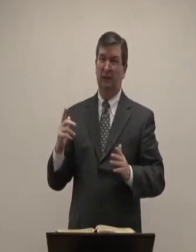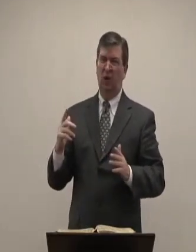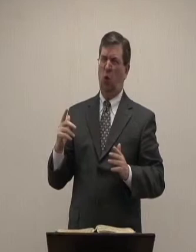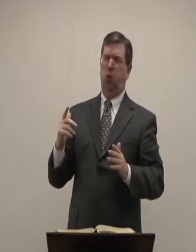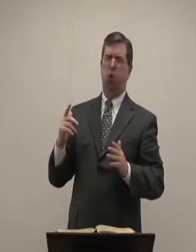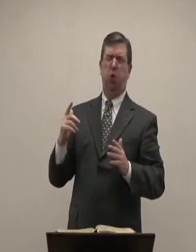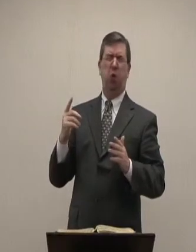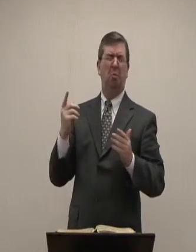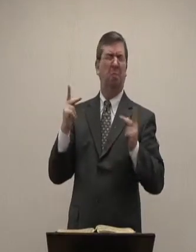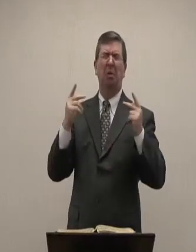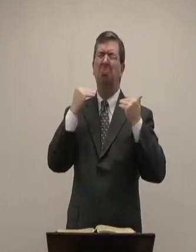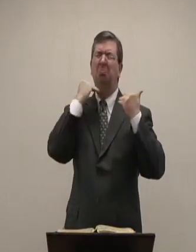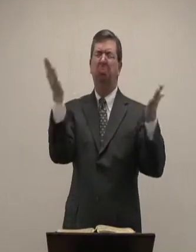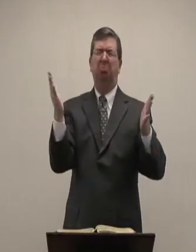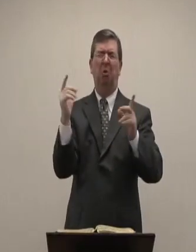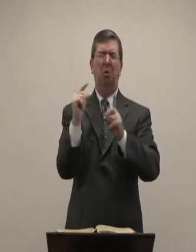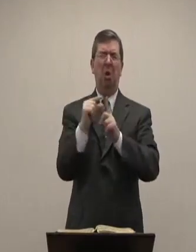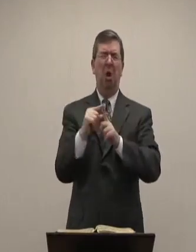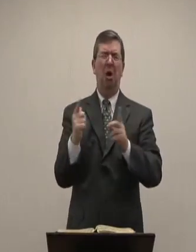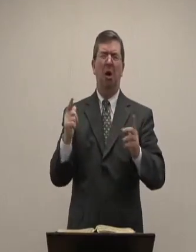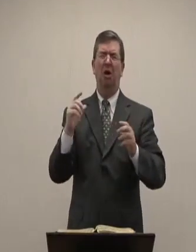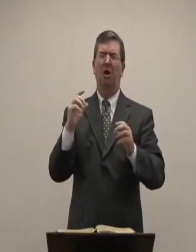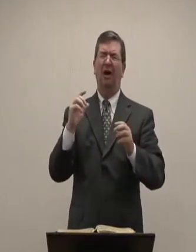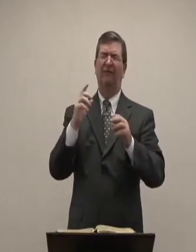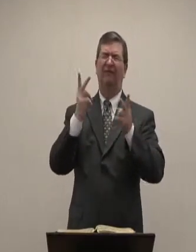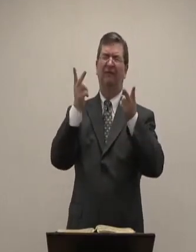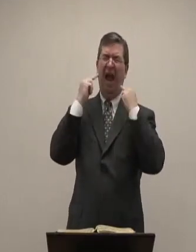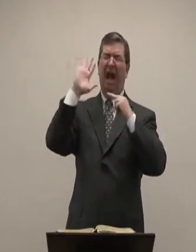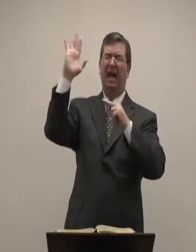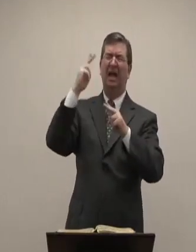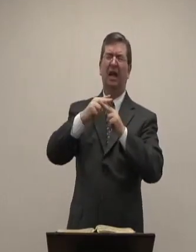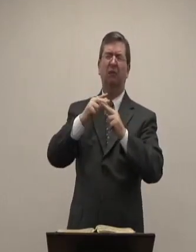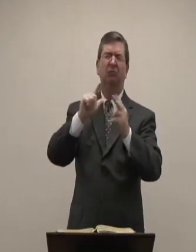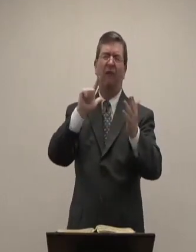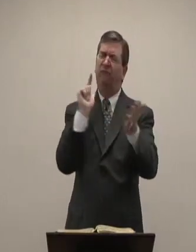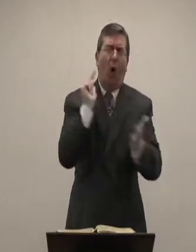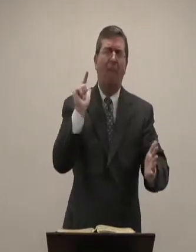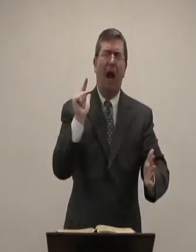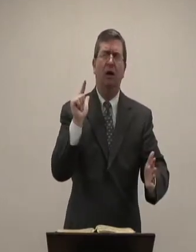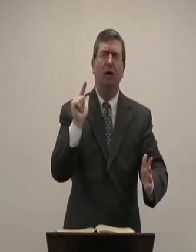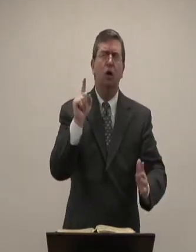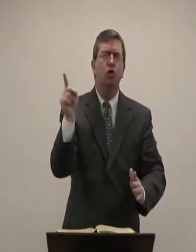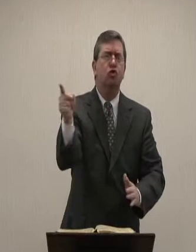And you know, sometimes people use profanity, use the word D before God.